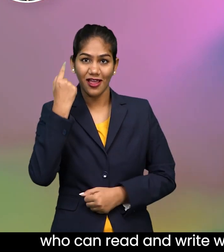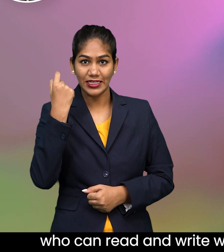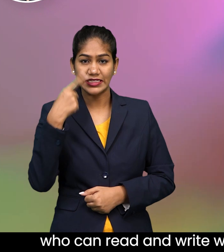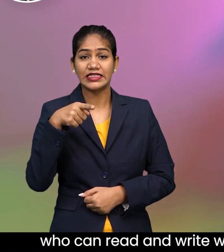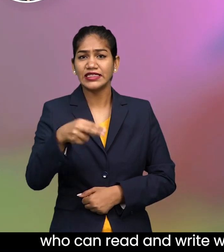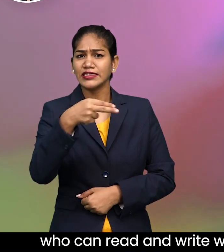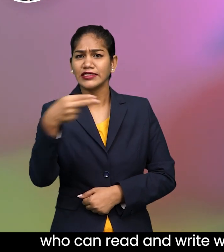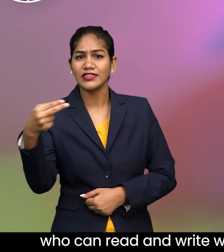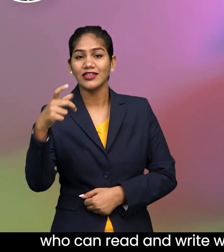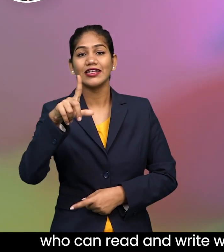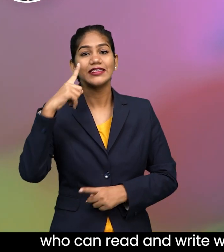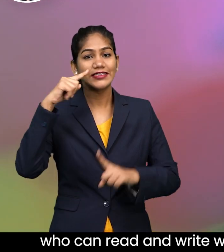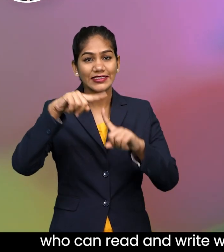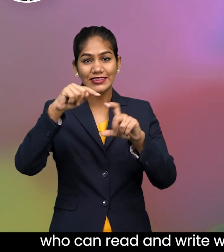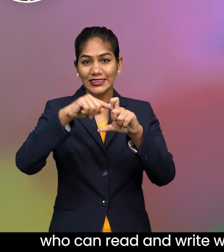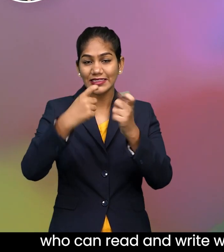the literacy rate.